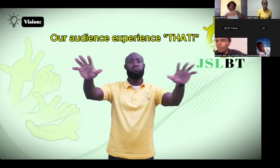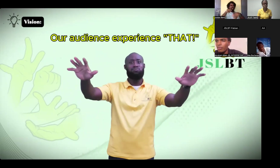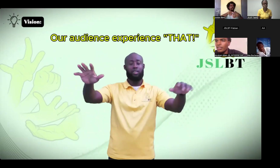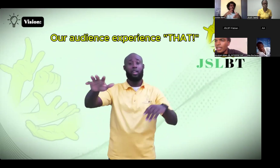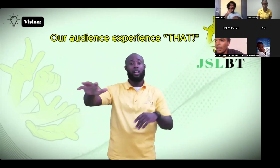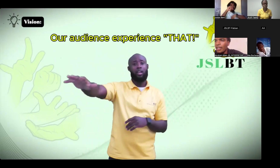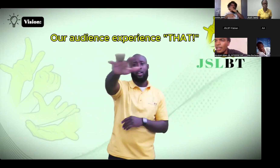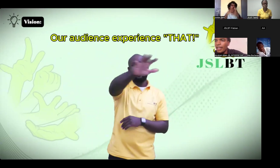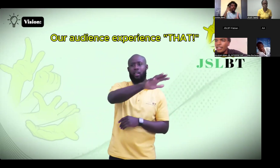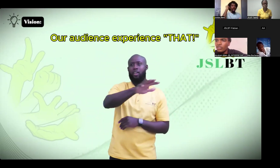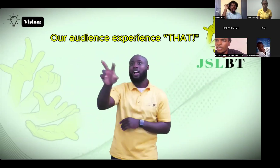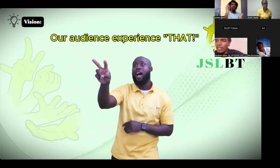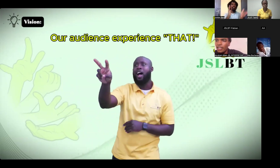we sign and it's readily